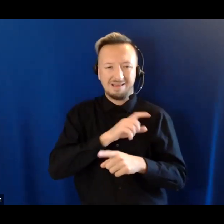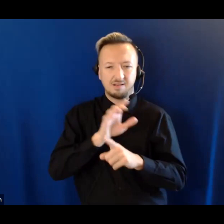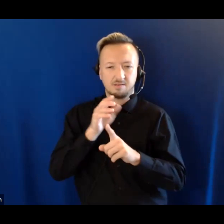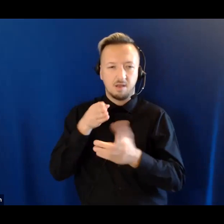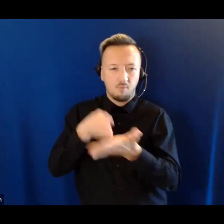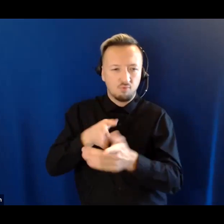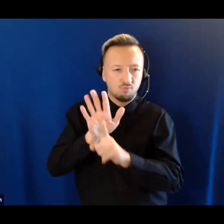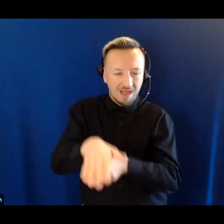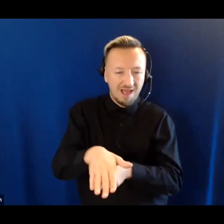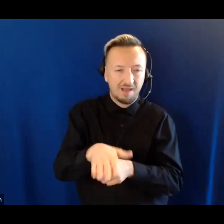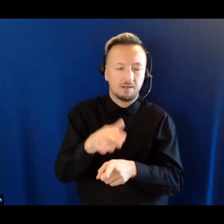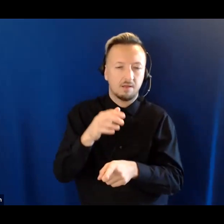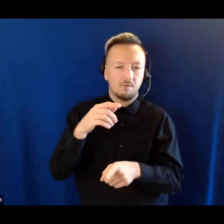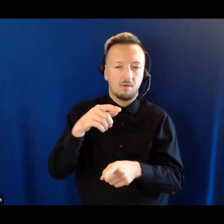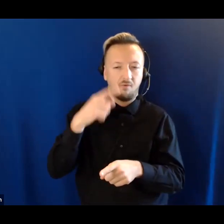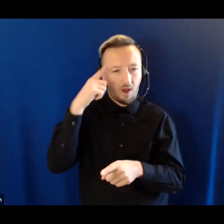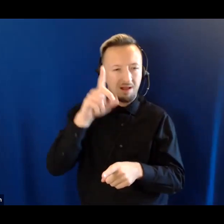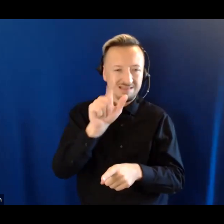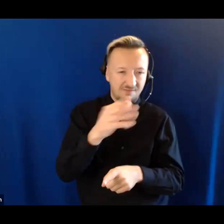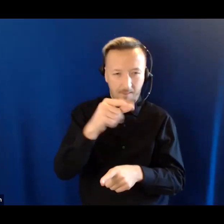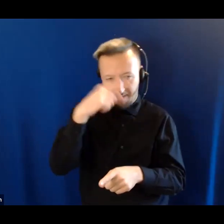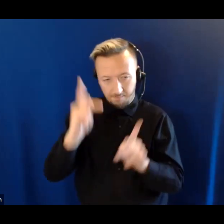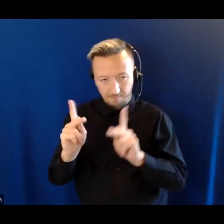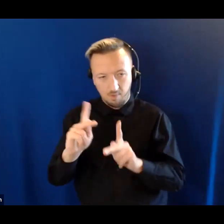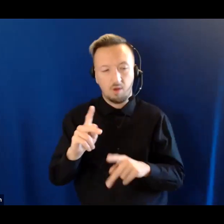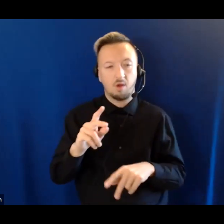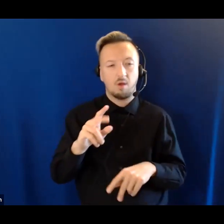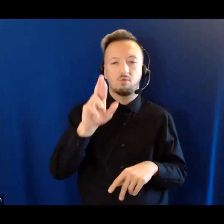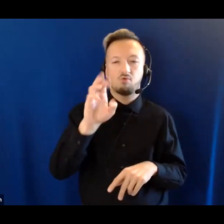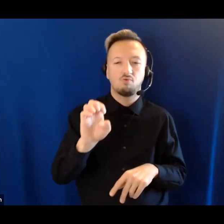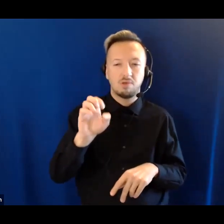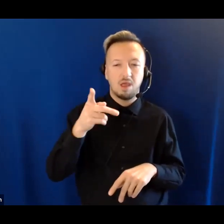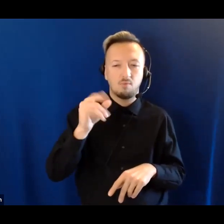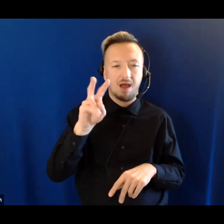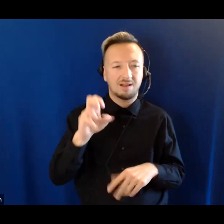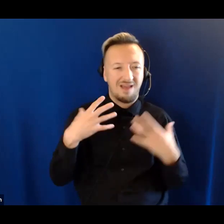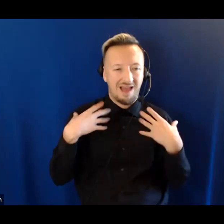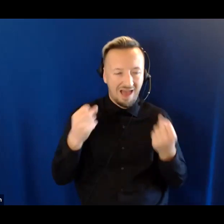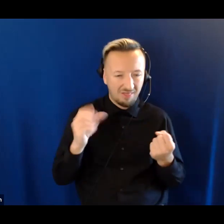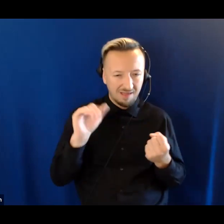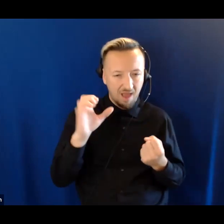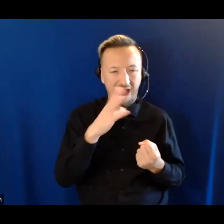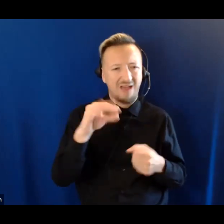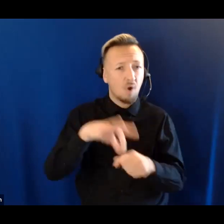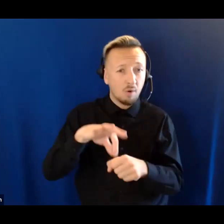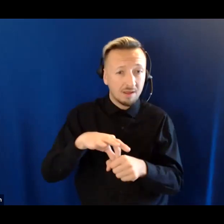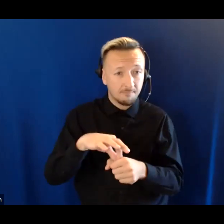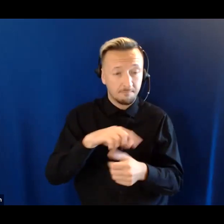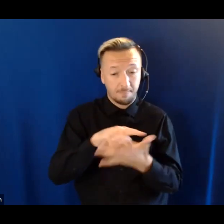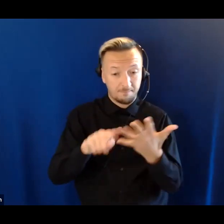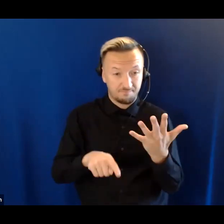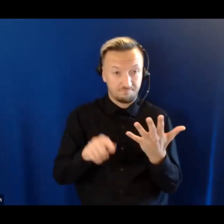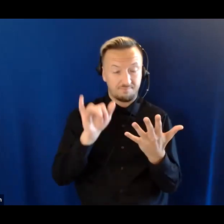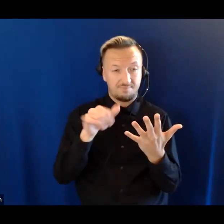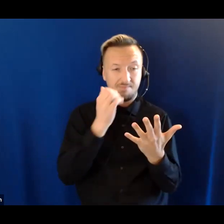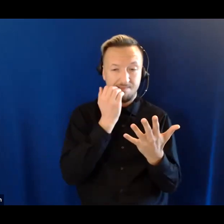talking about the reproductive movement in healthcare and voting. So I think having either conversations